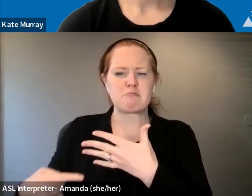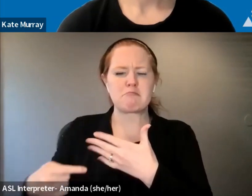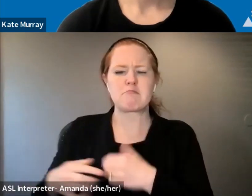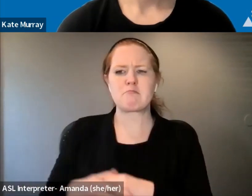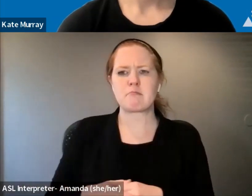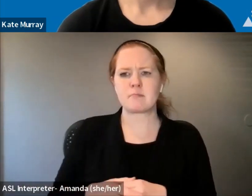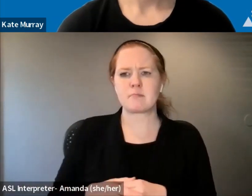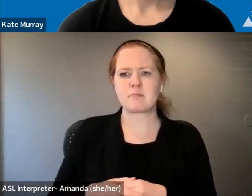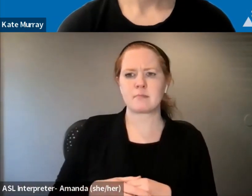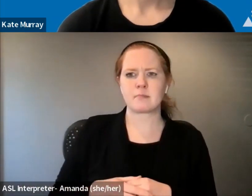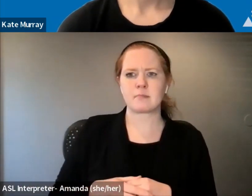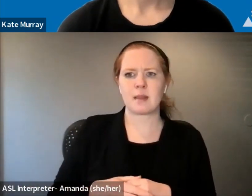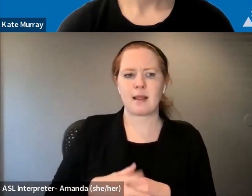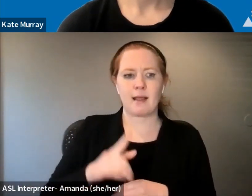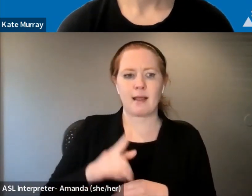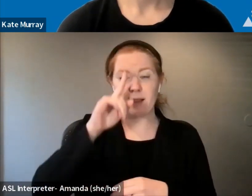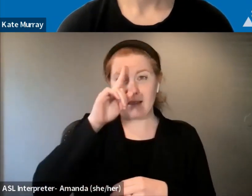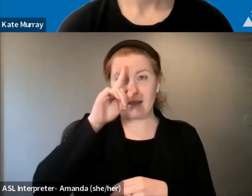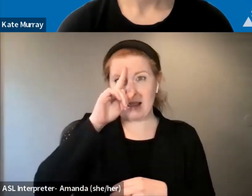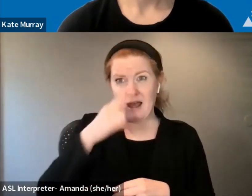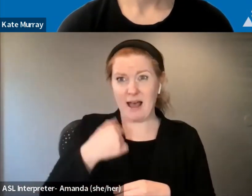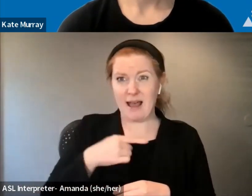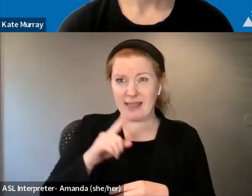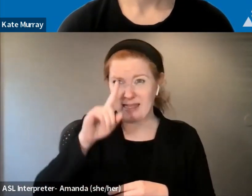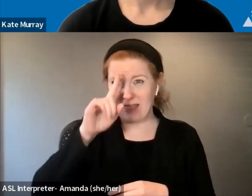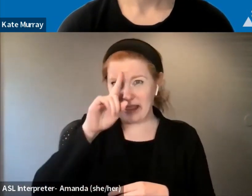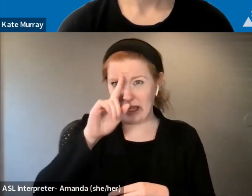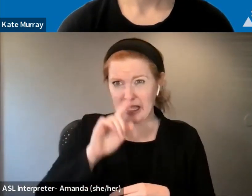And I think maybe we have